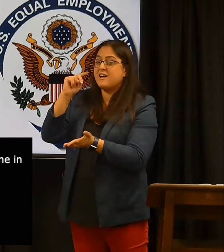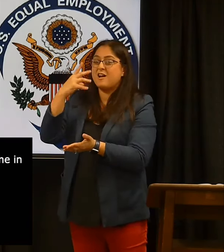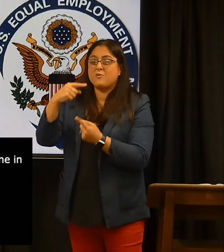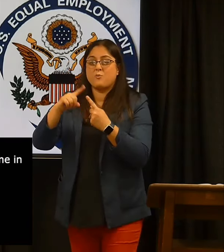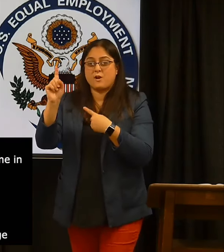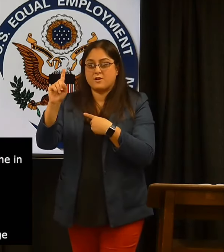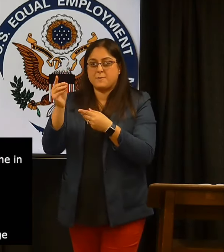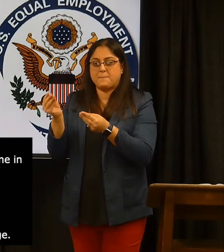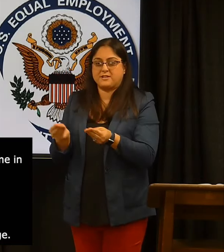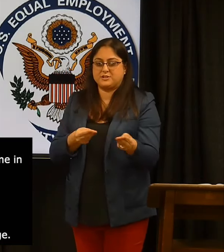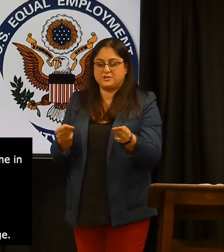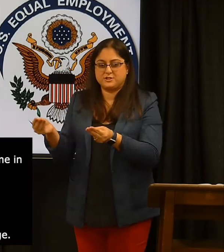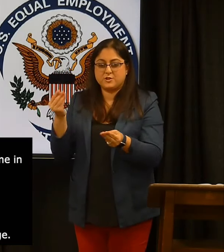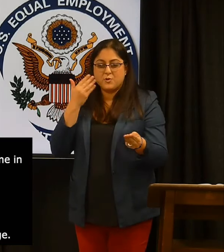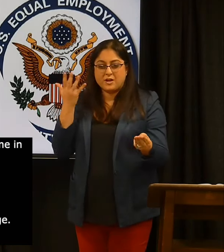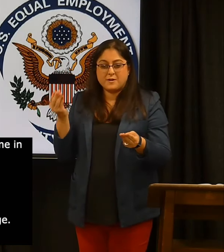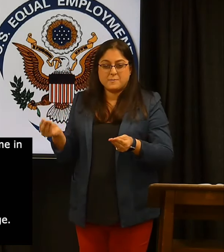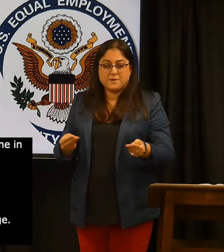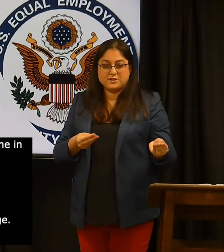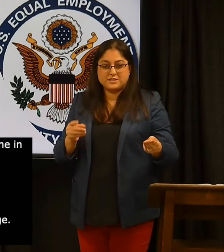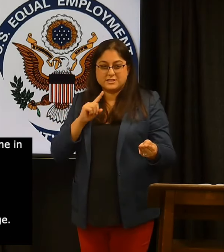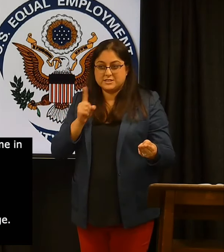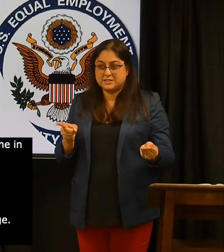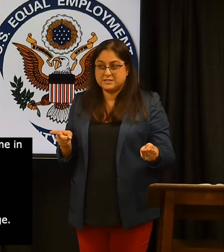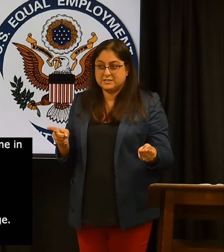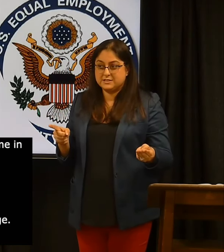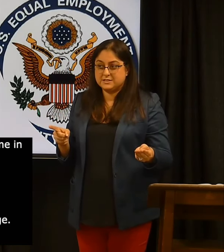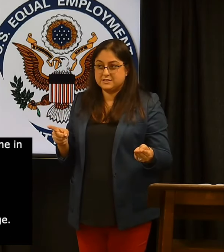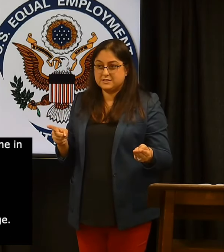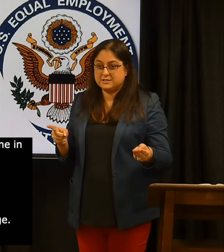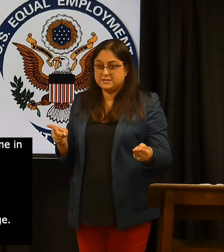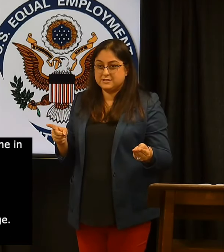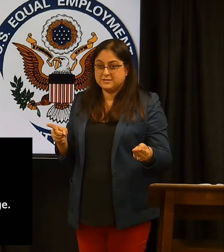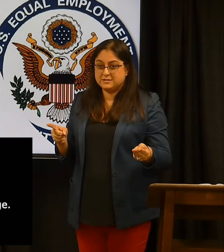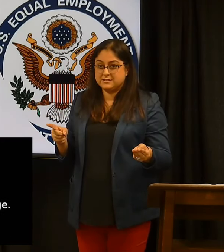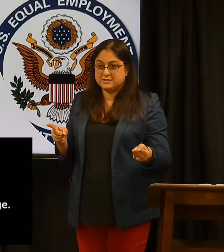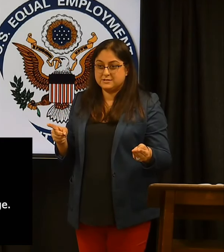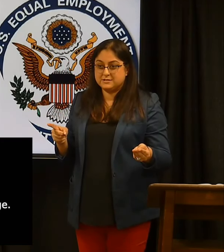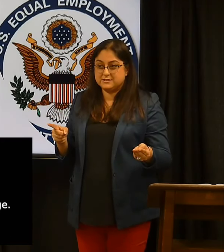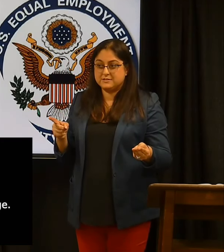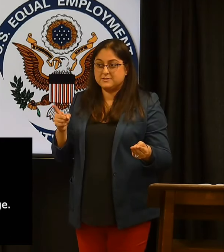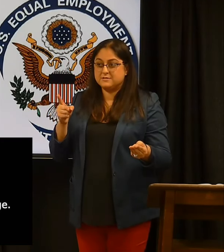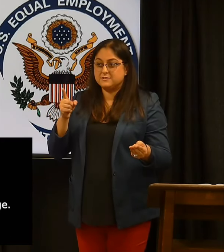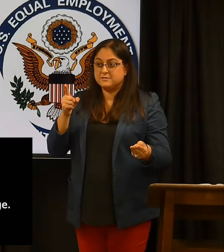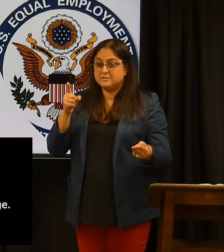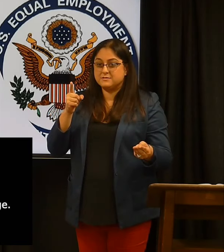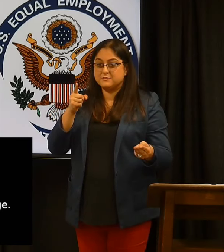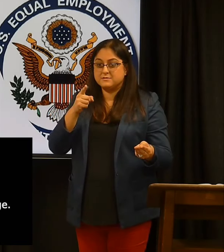And you'll sign it, and then we'll do mediation. Does everybody know what mediation is?